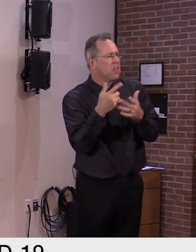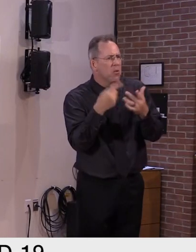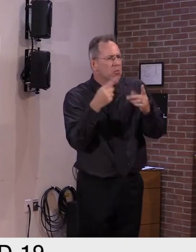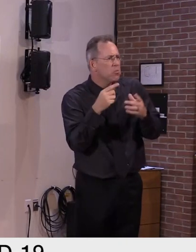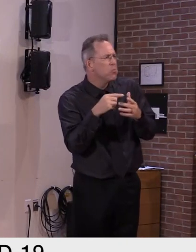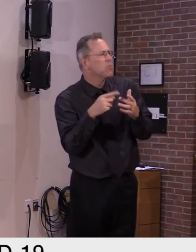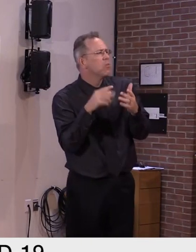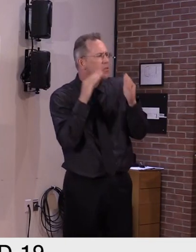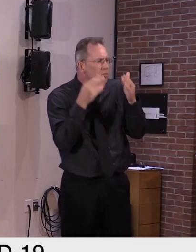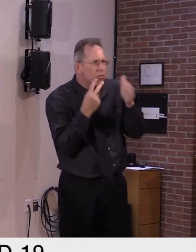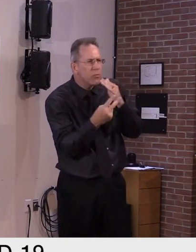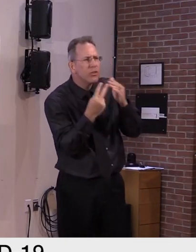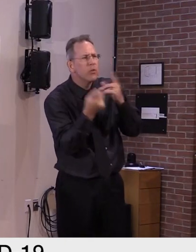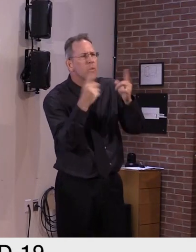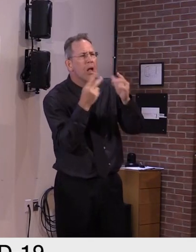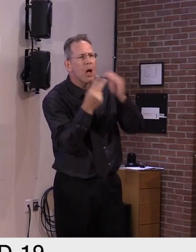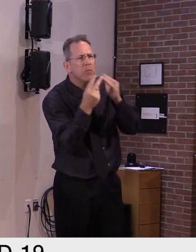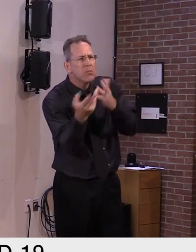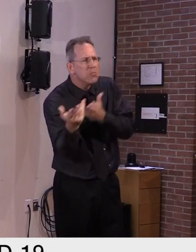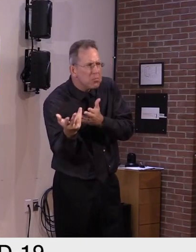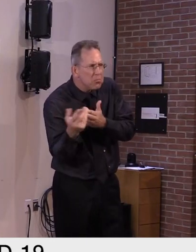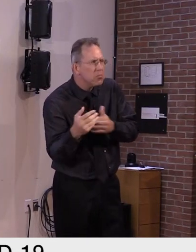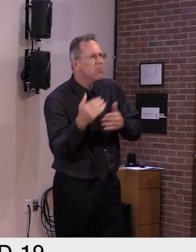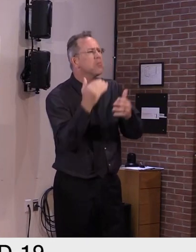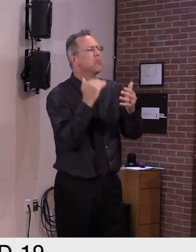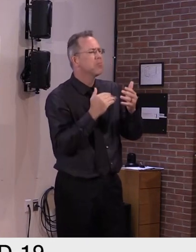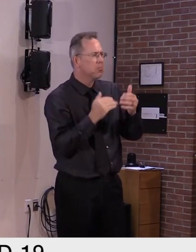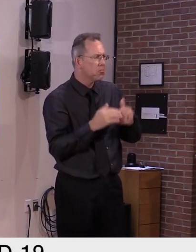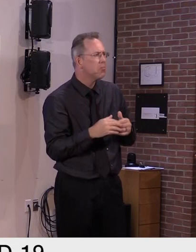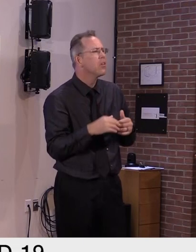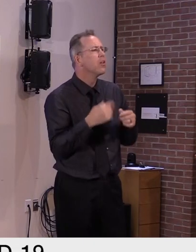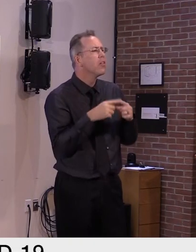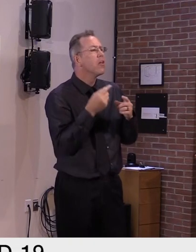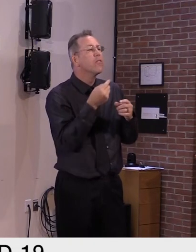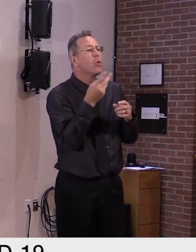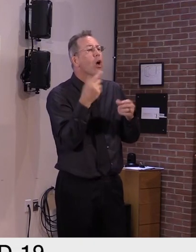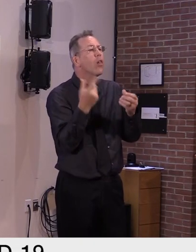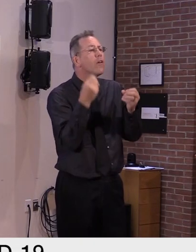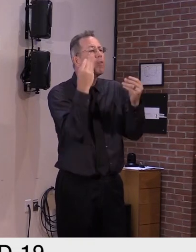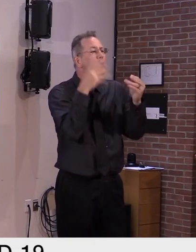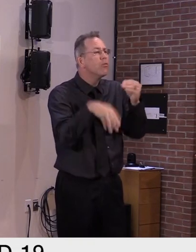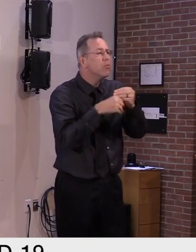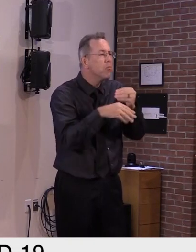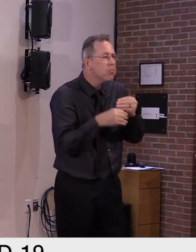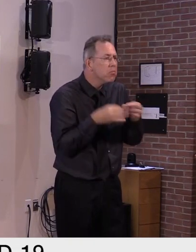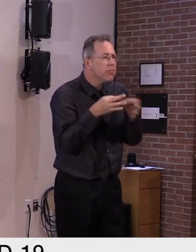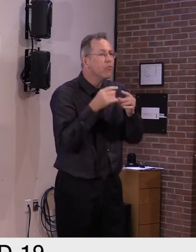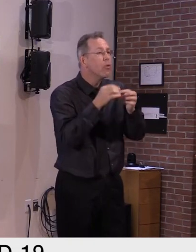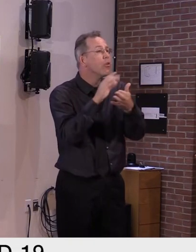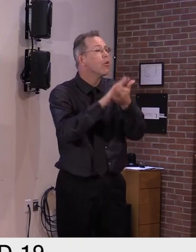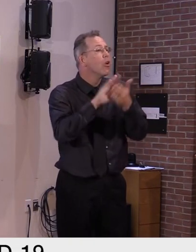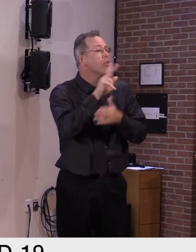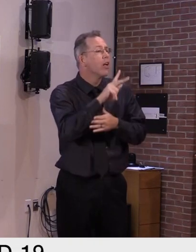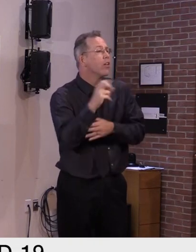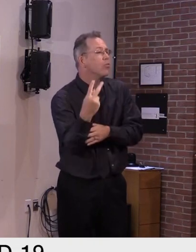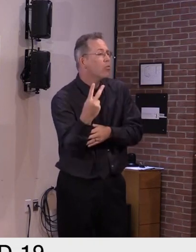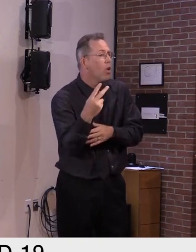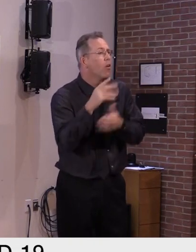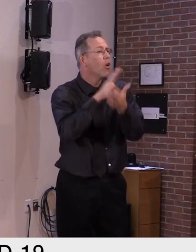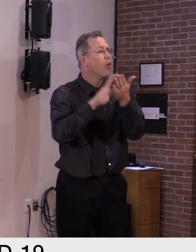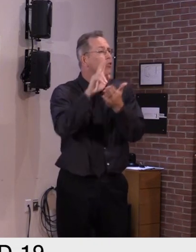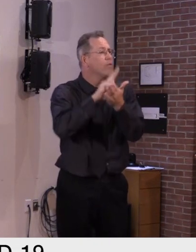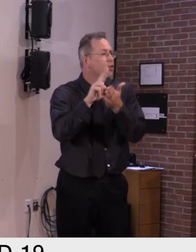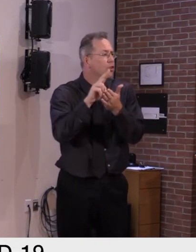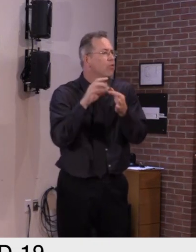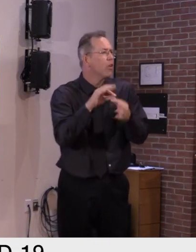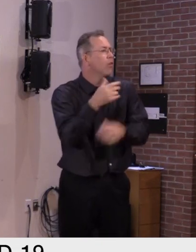that we have for the weeks ahead, a few other data updates about higher ed and flu vaccine, and then close with an